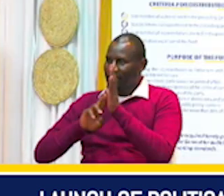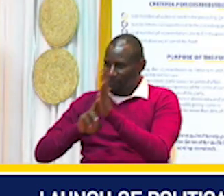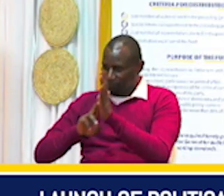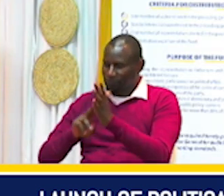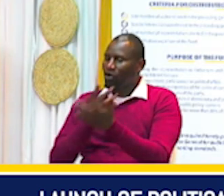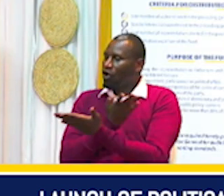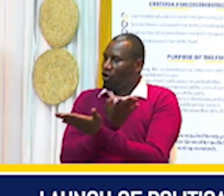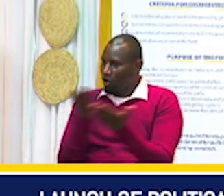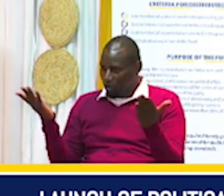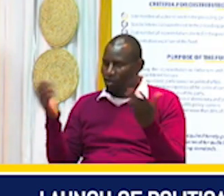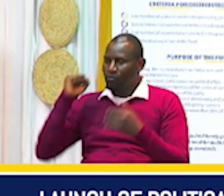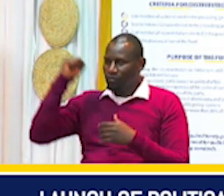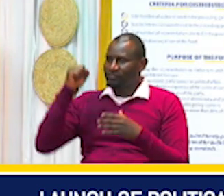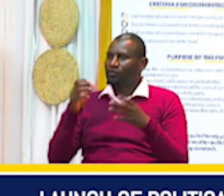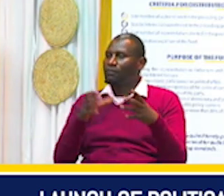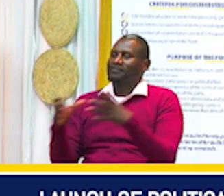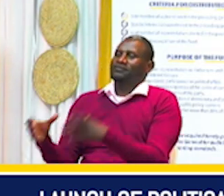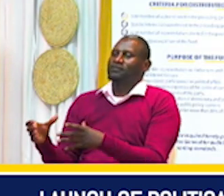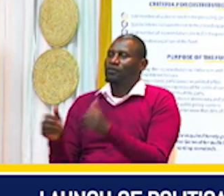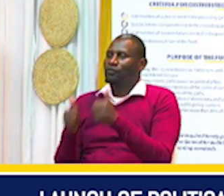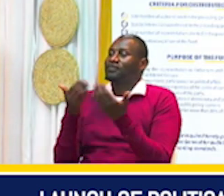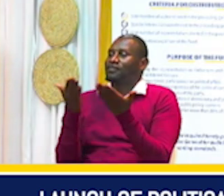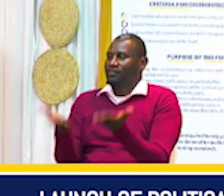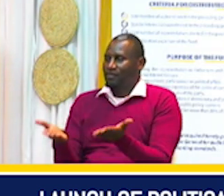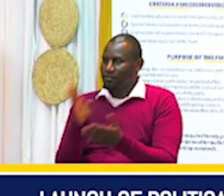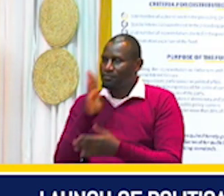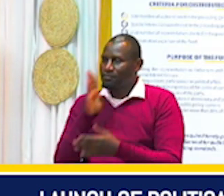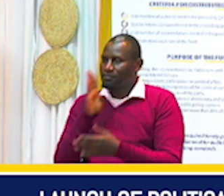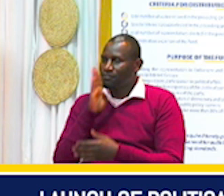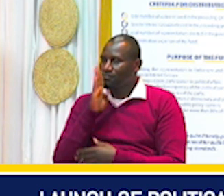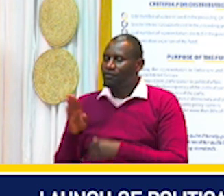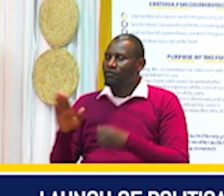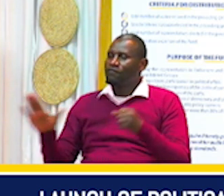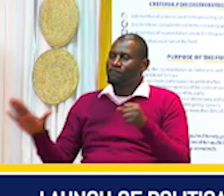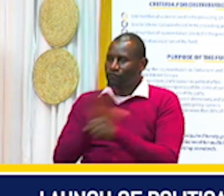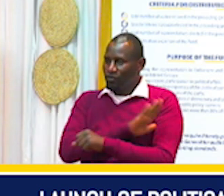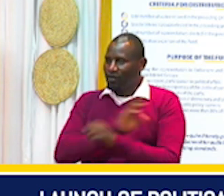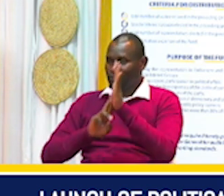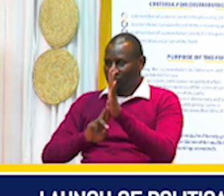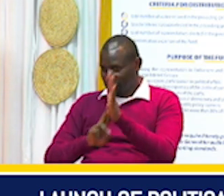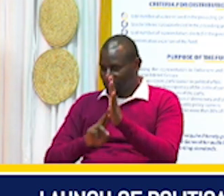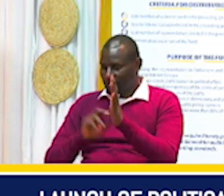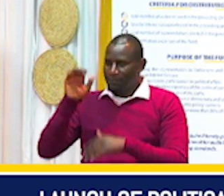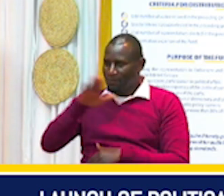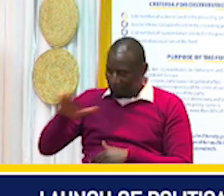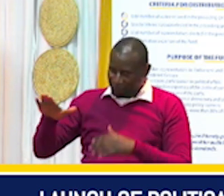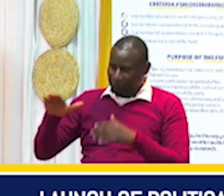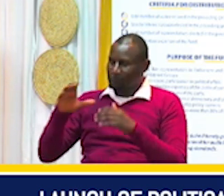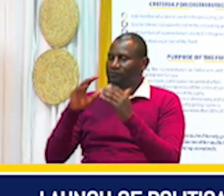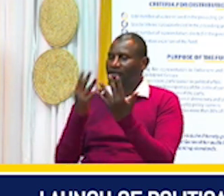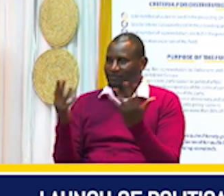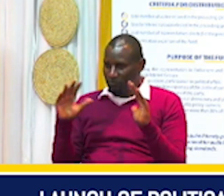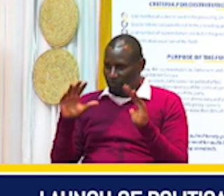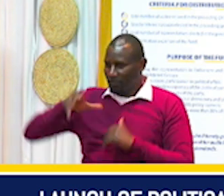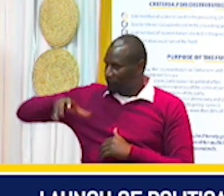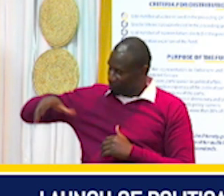all political parties which are there to be totally represented in parliament, in county assemblies, and